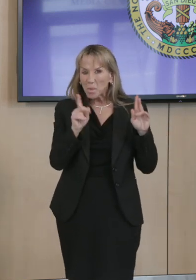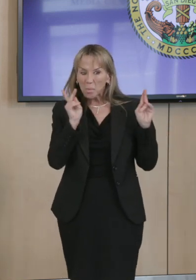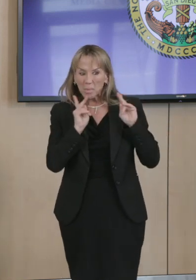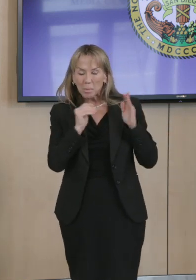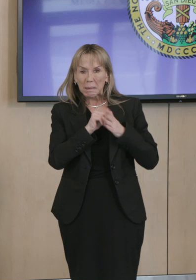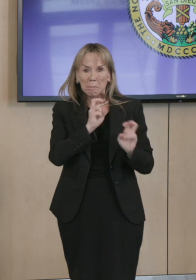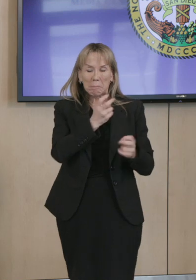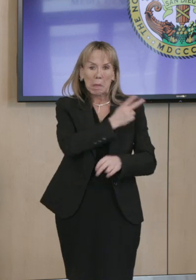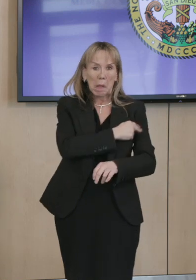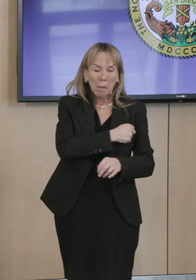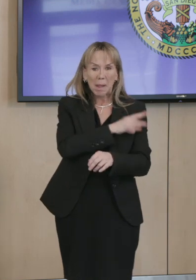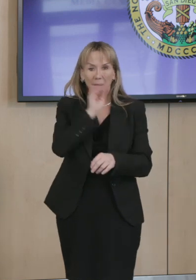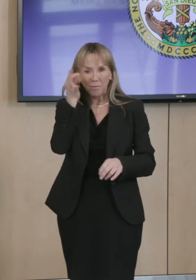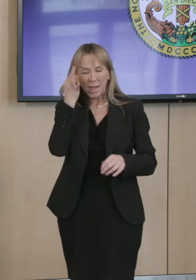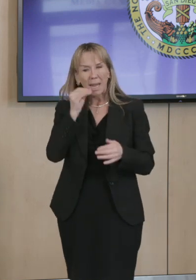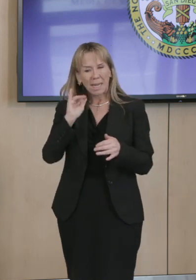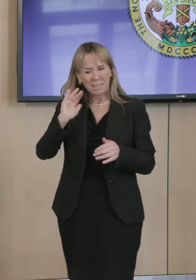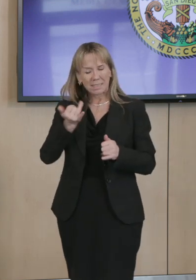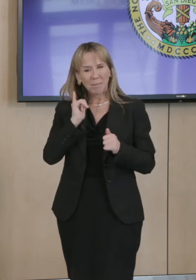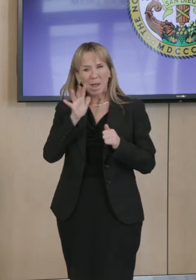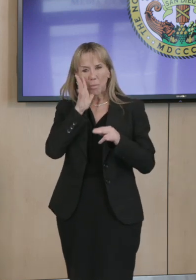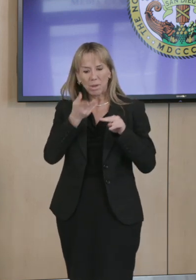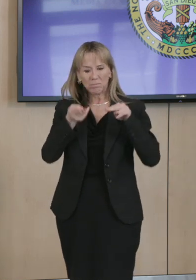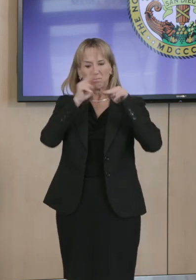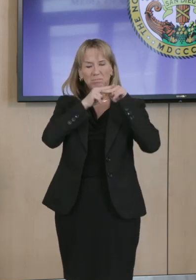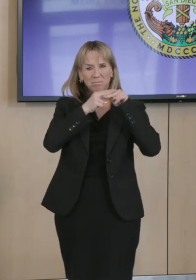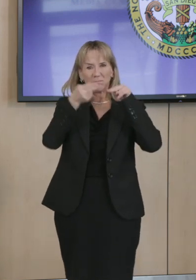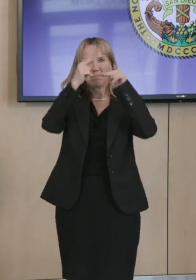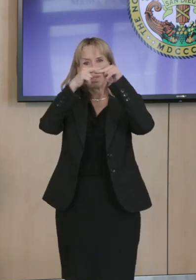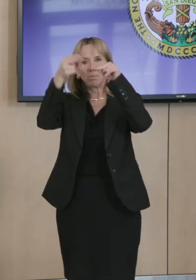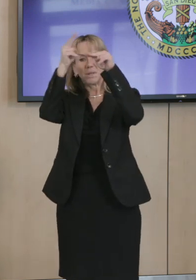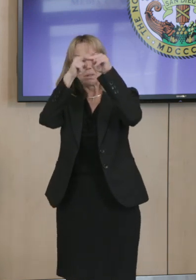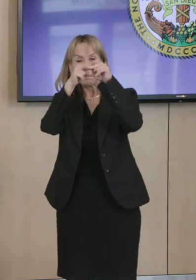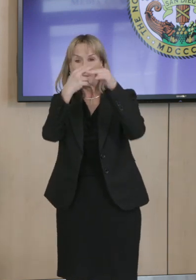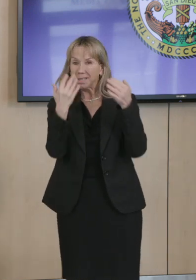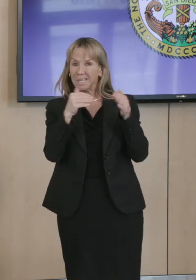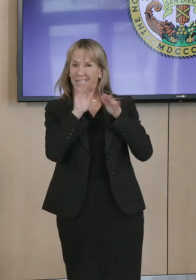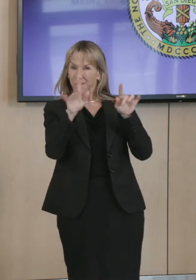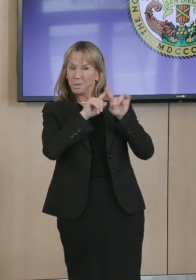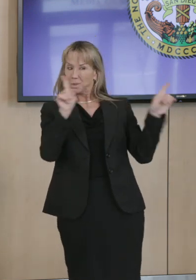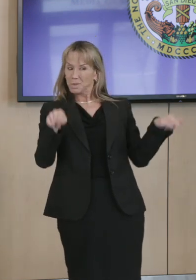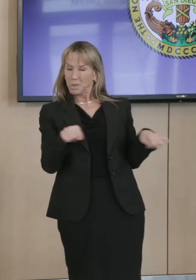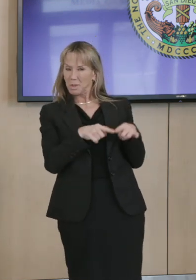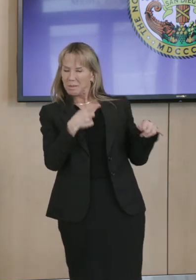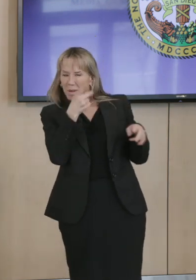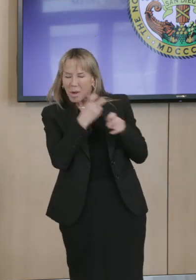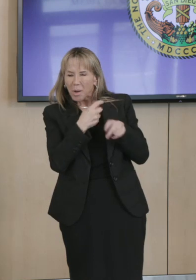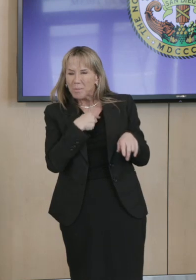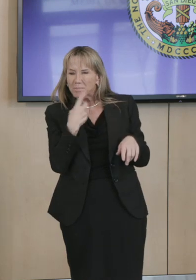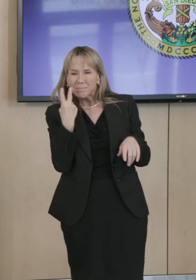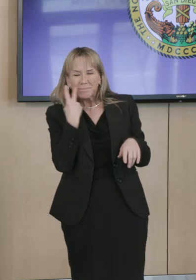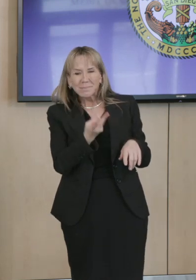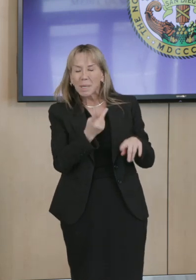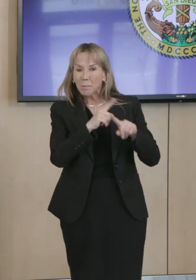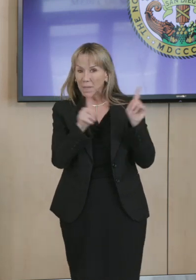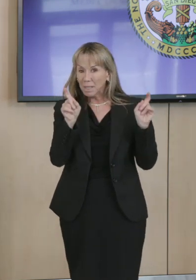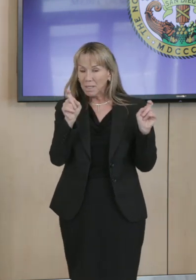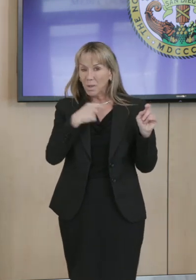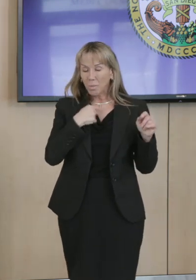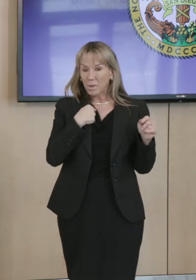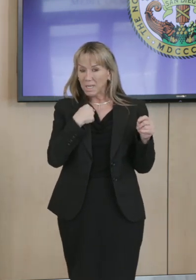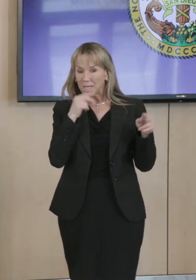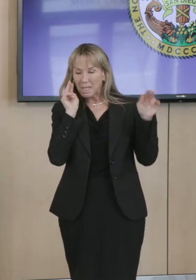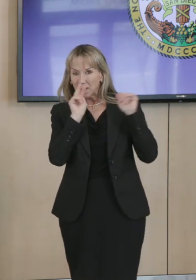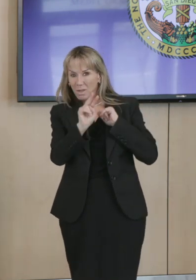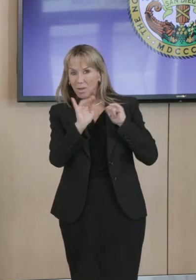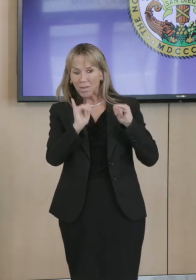might keep going up in the chart. I couldn't really tell. Do we know if that's the peak of the curve? Do